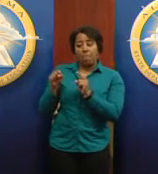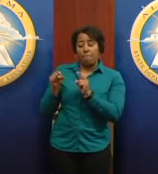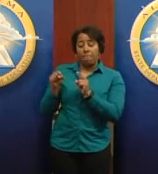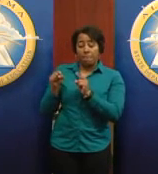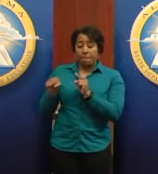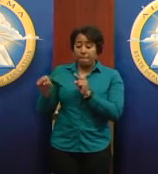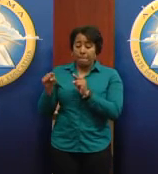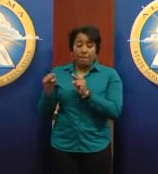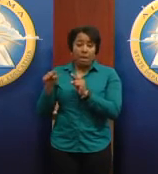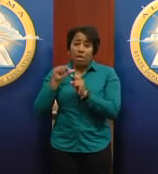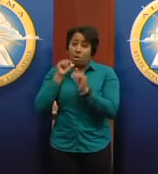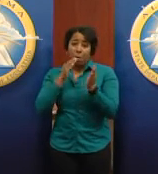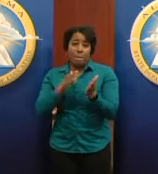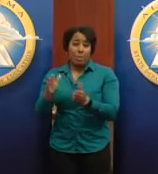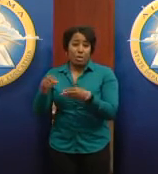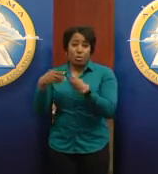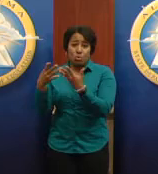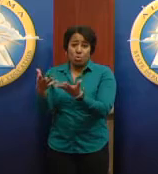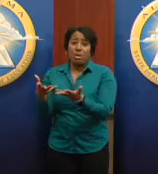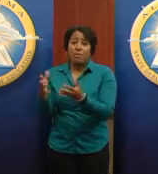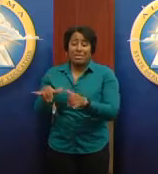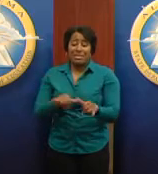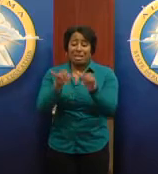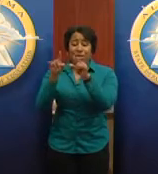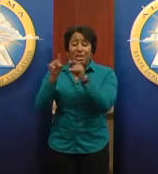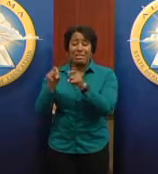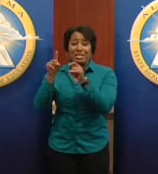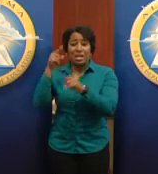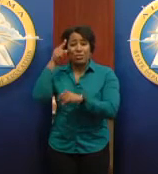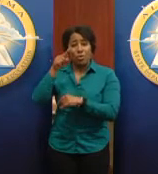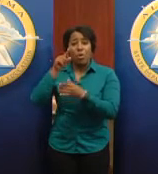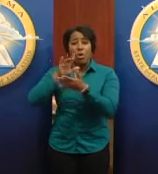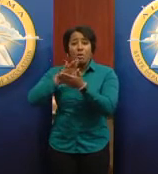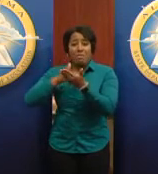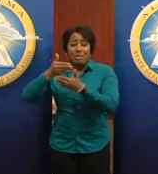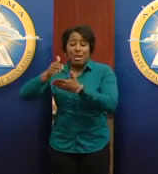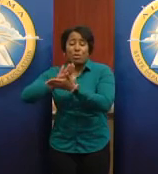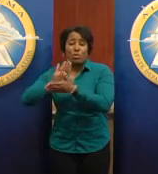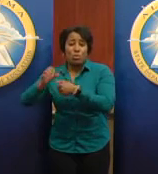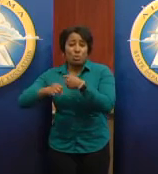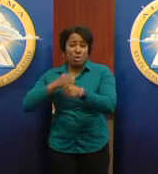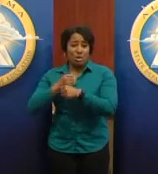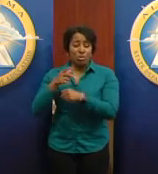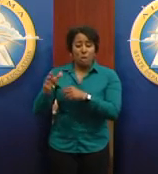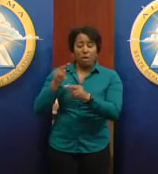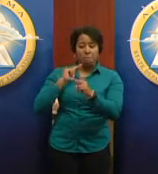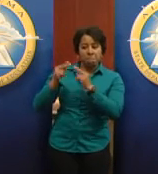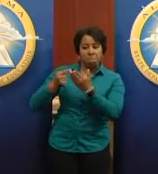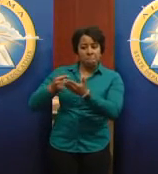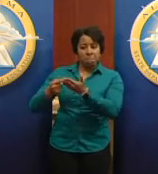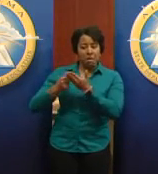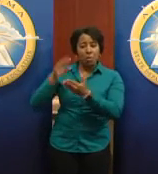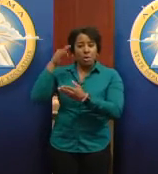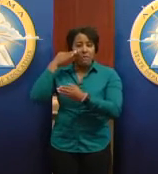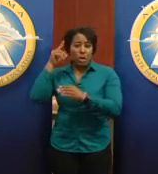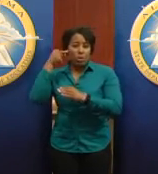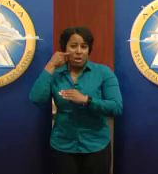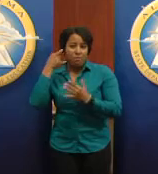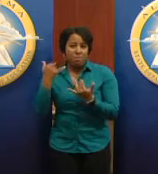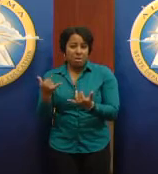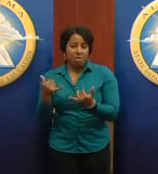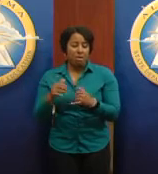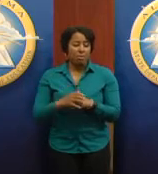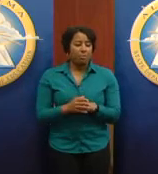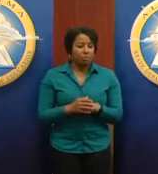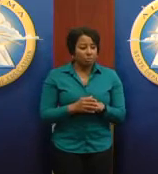tests for this upcoming school year, and they are negotiating with the federal government about that. I've